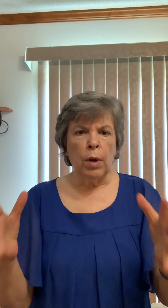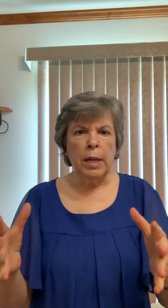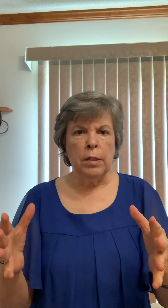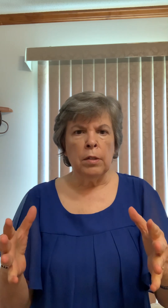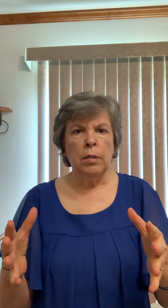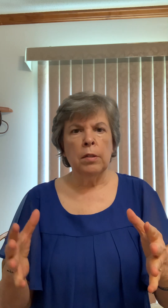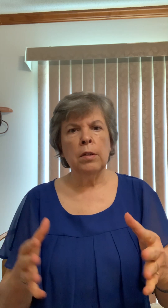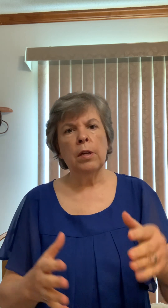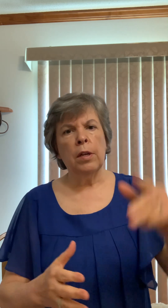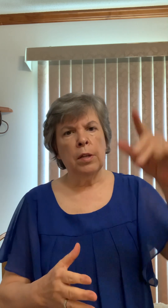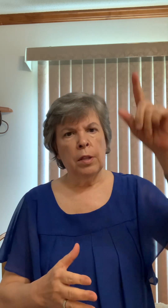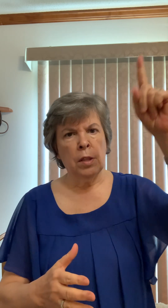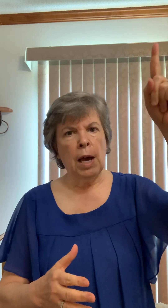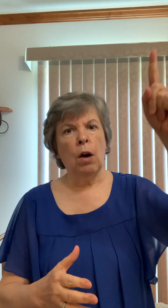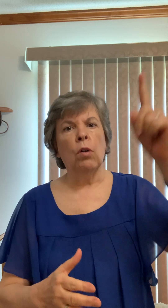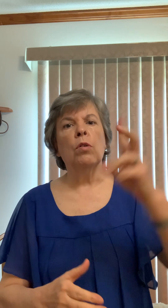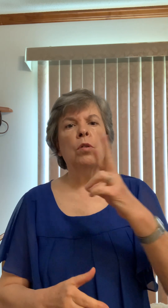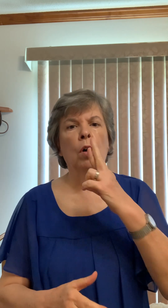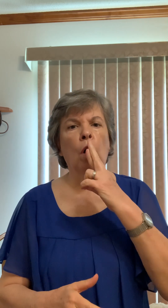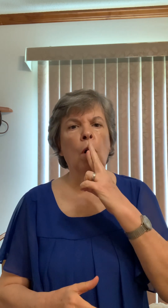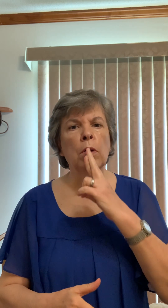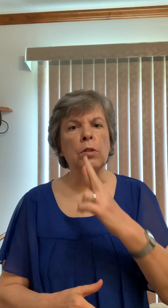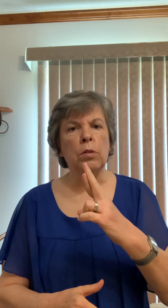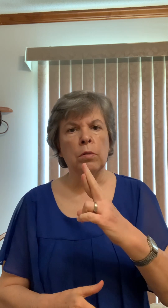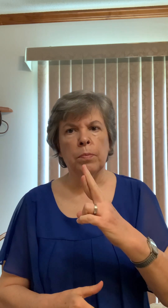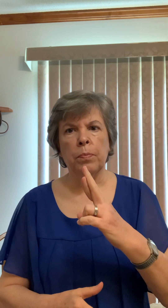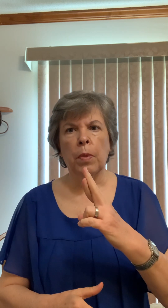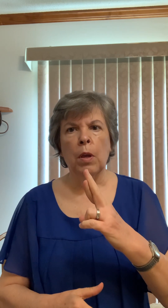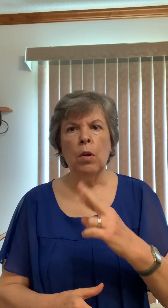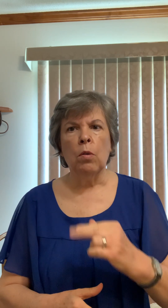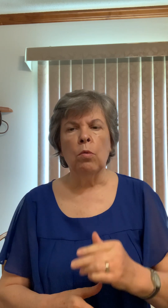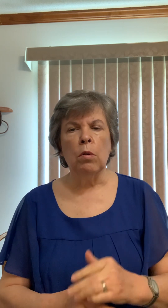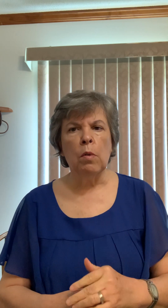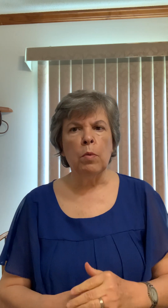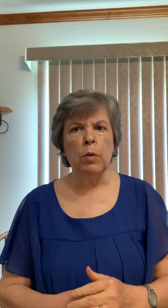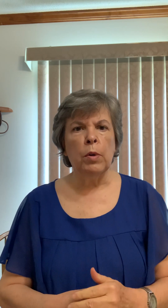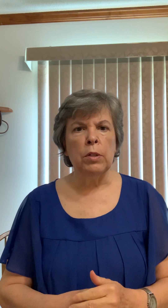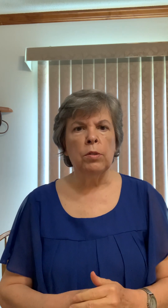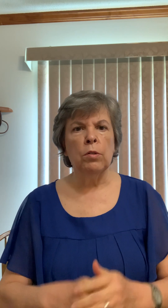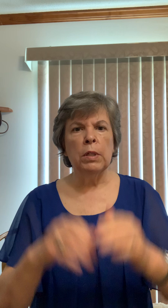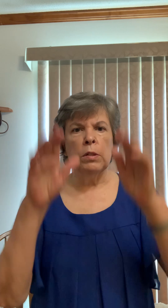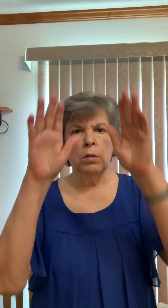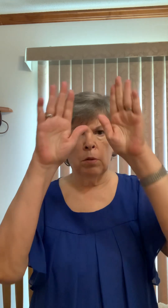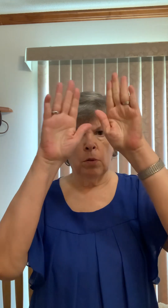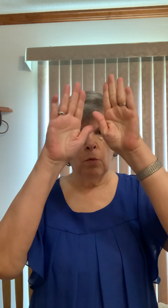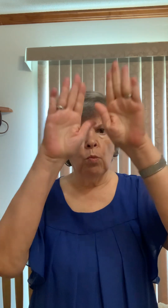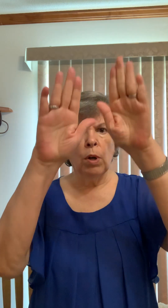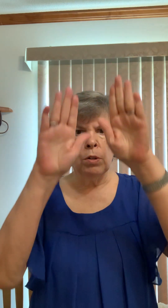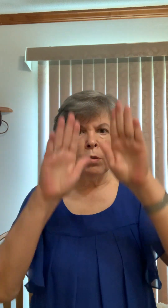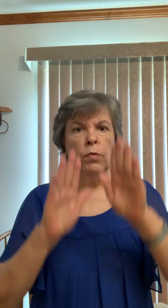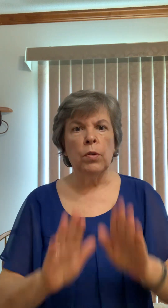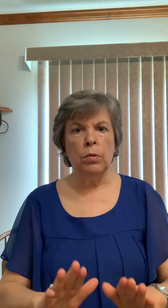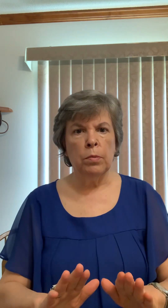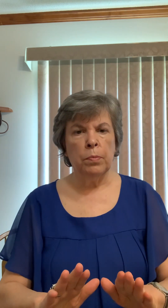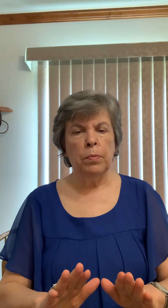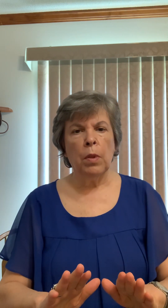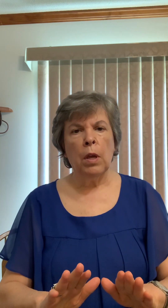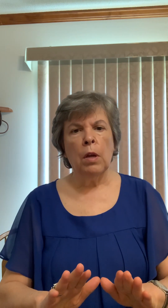great thou art, or what we're going to do is wonderful